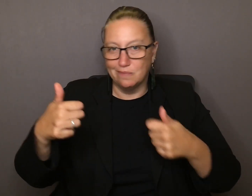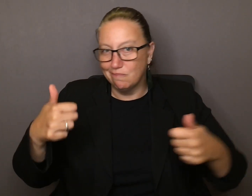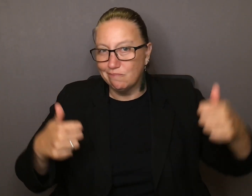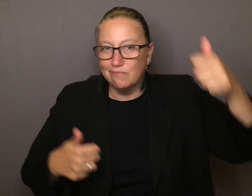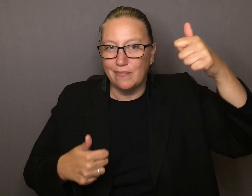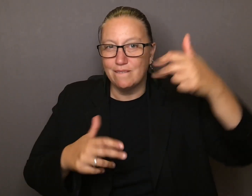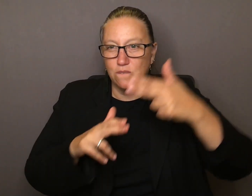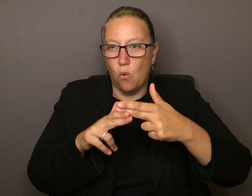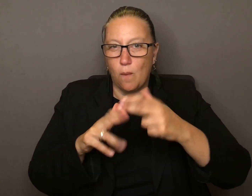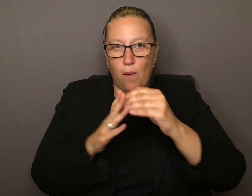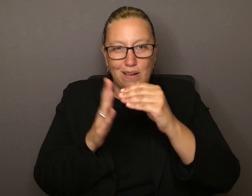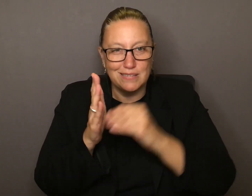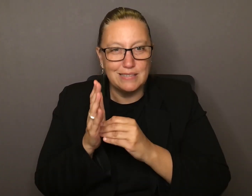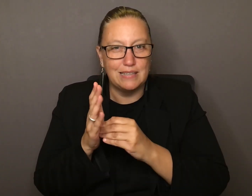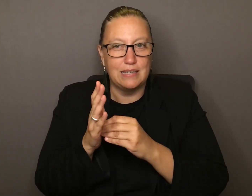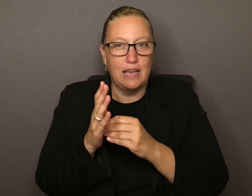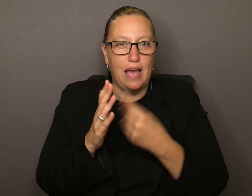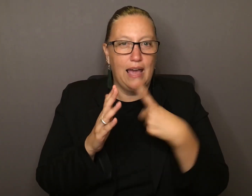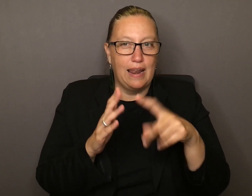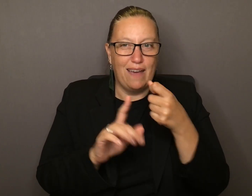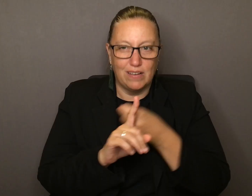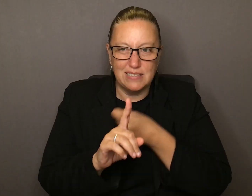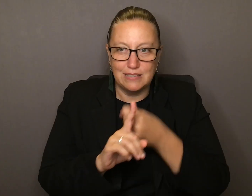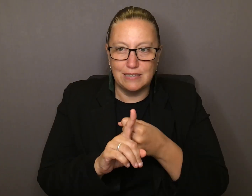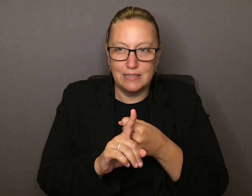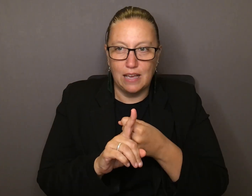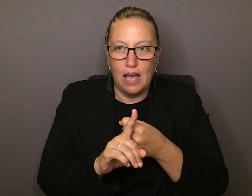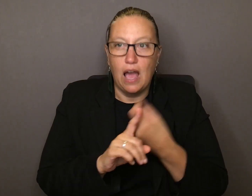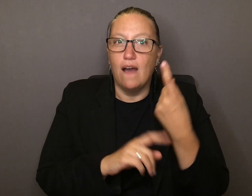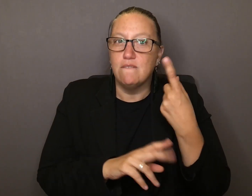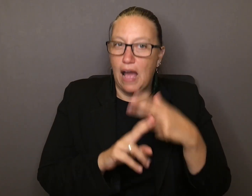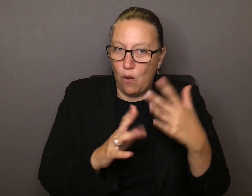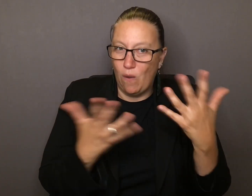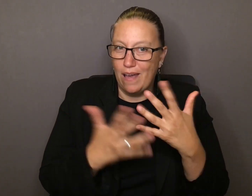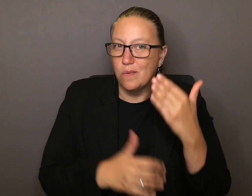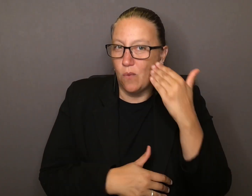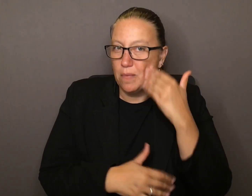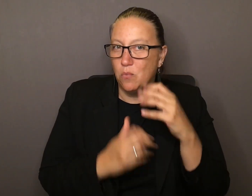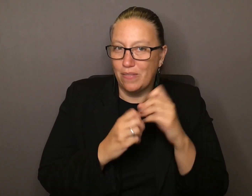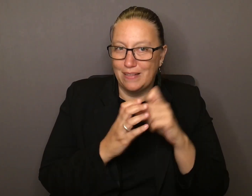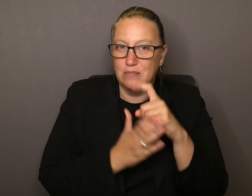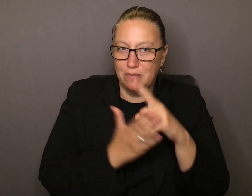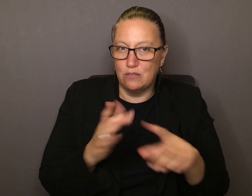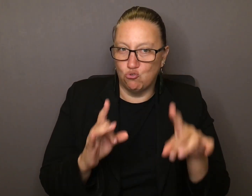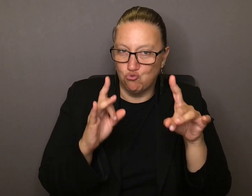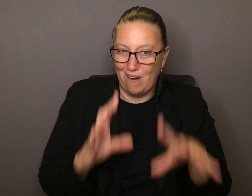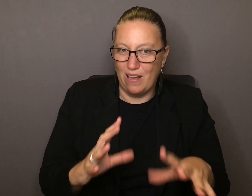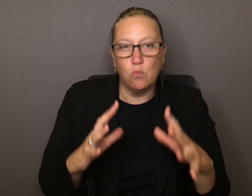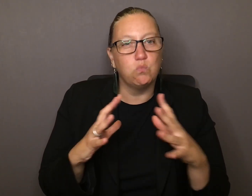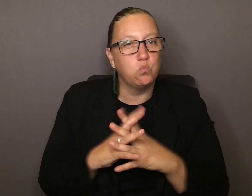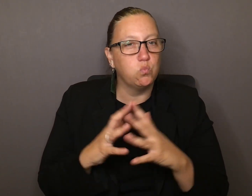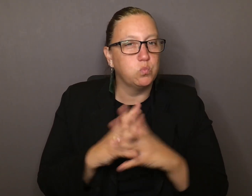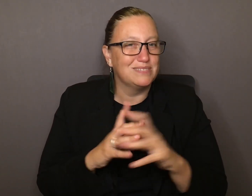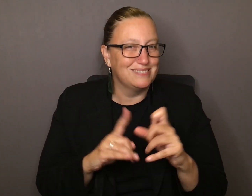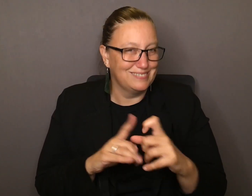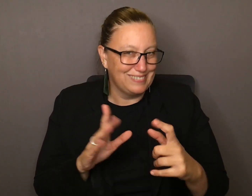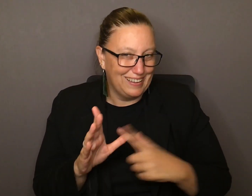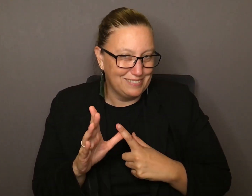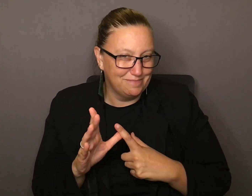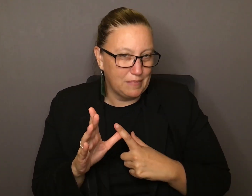with Disabilities Australia, affectionately known as WWDA. I also have a background in sociology, and my PhD is